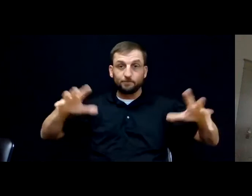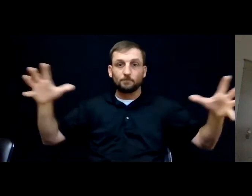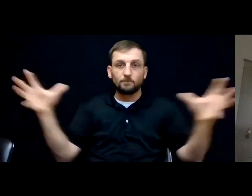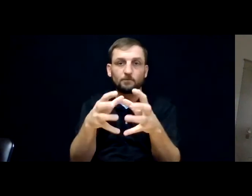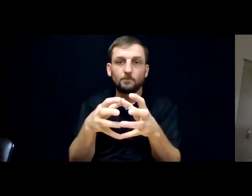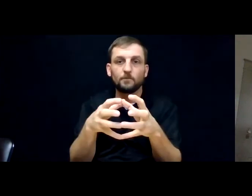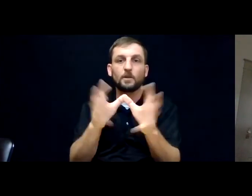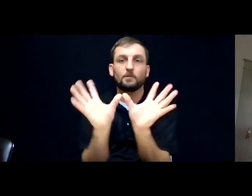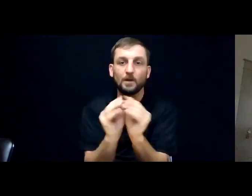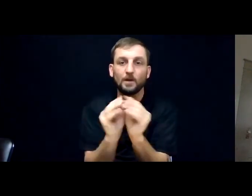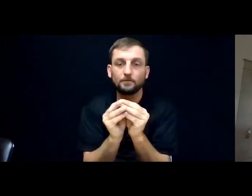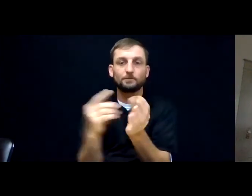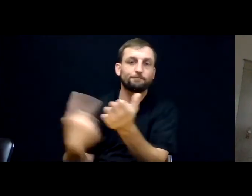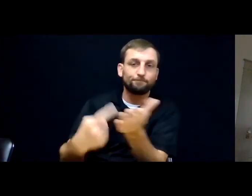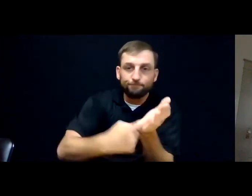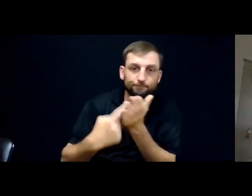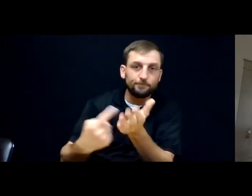through coordination and communication.